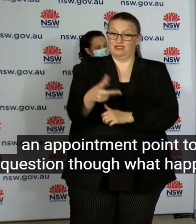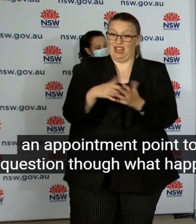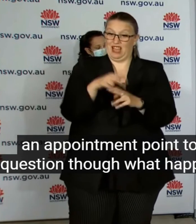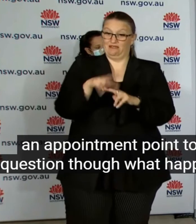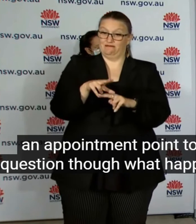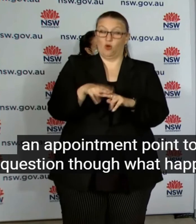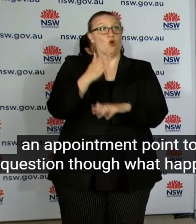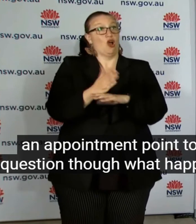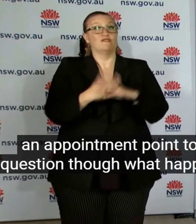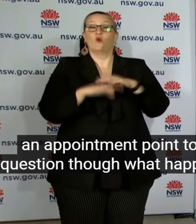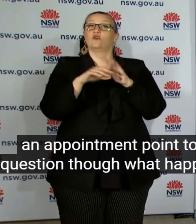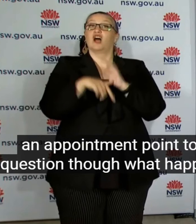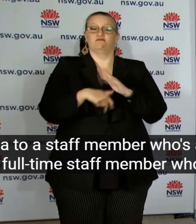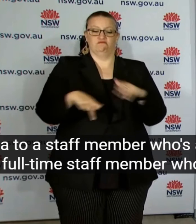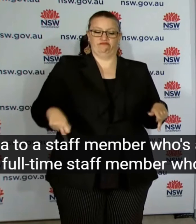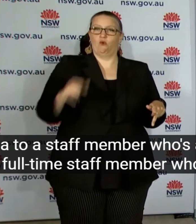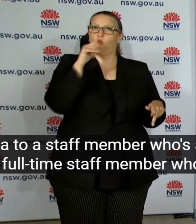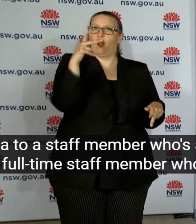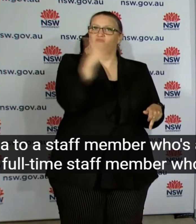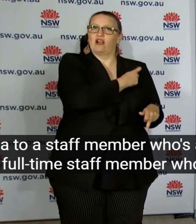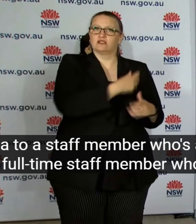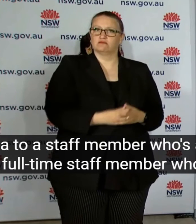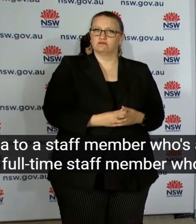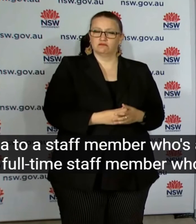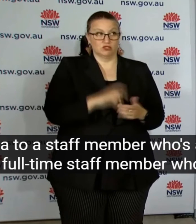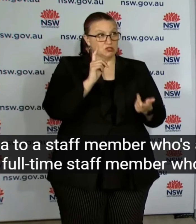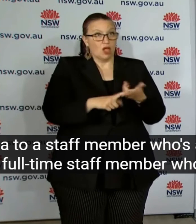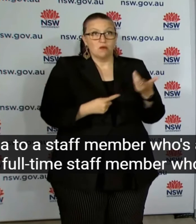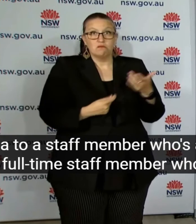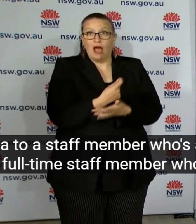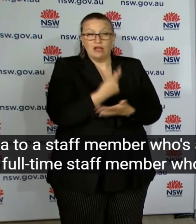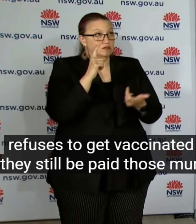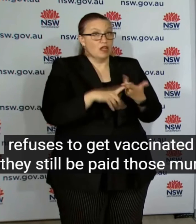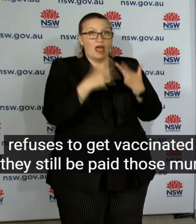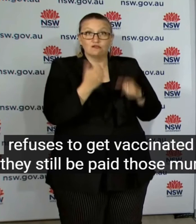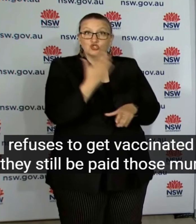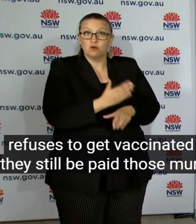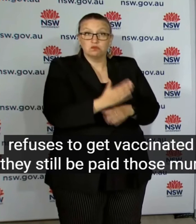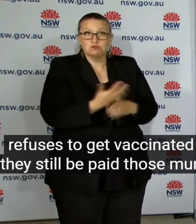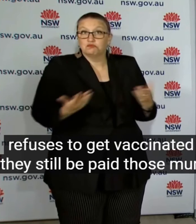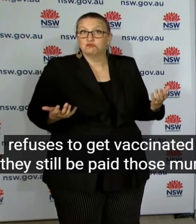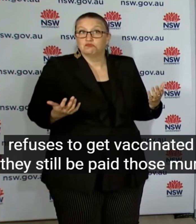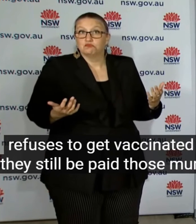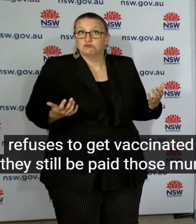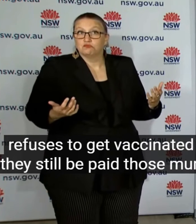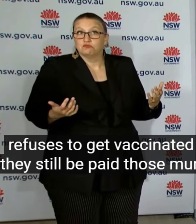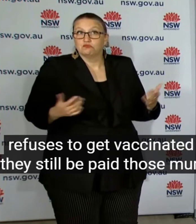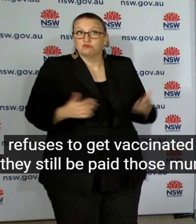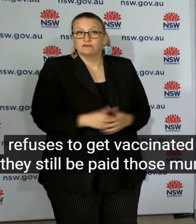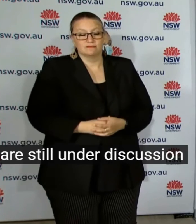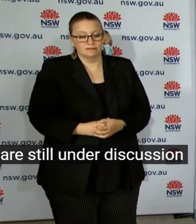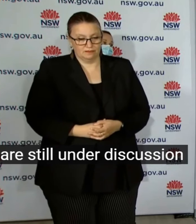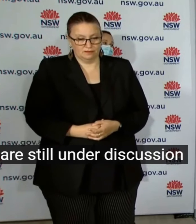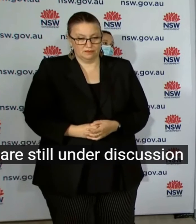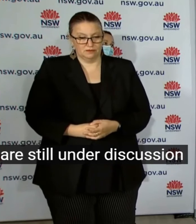who's a full-time staff member who refuses to get vaccinated? Will they still be paid? Those matters are still under discussion, but I think suffice to